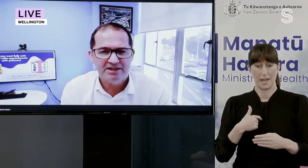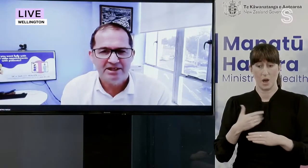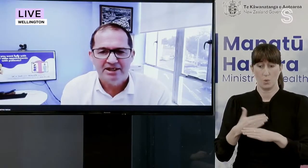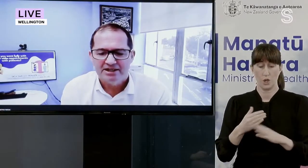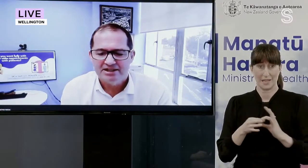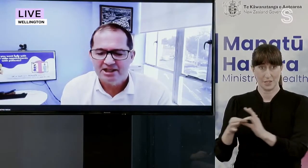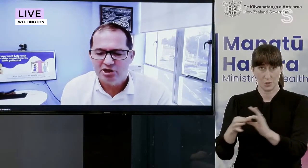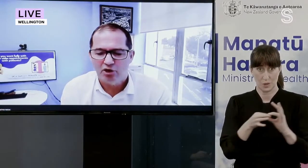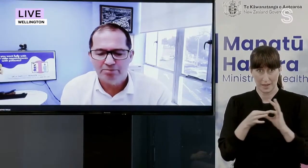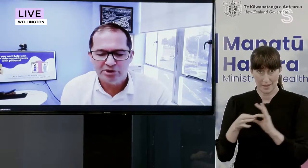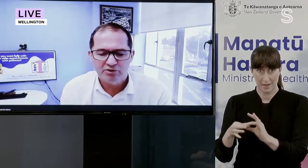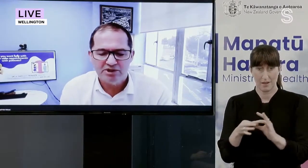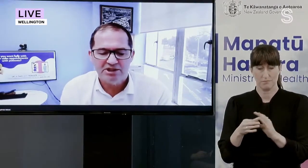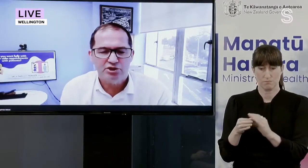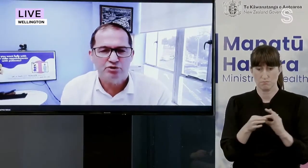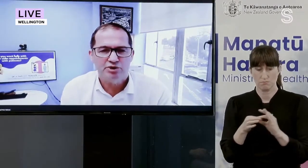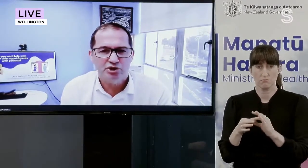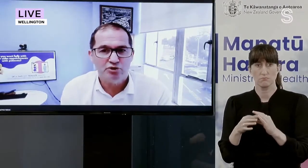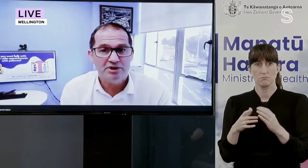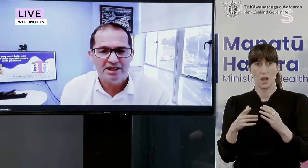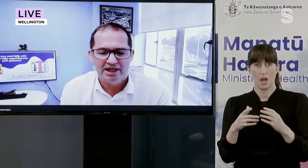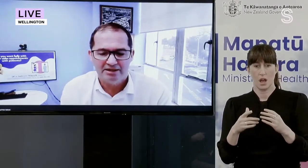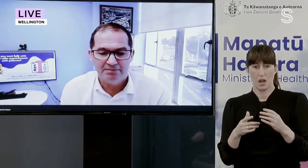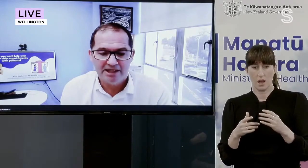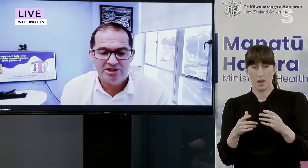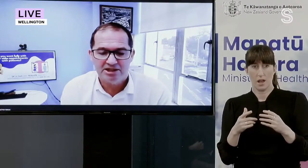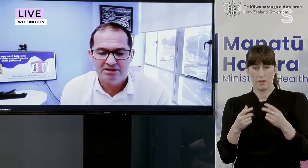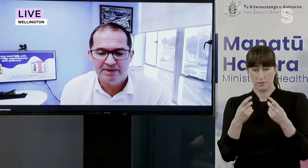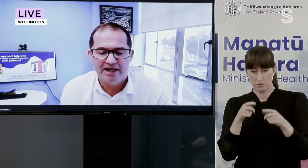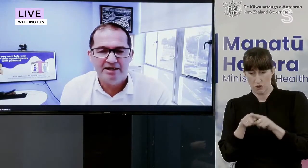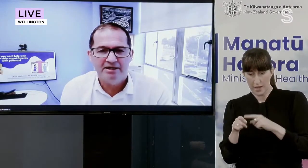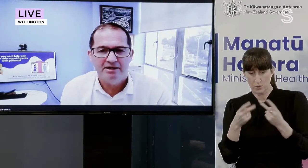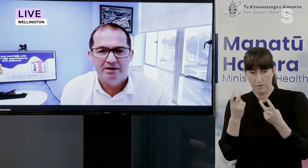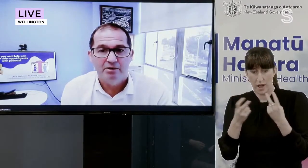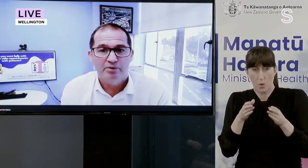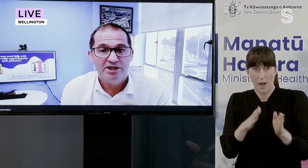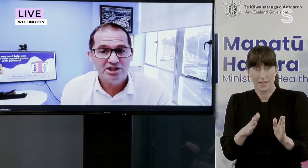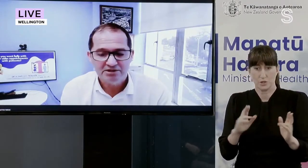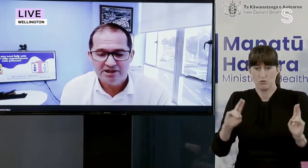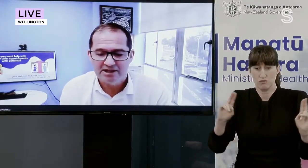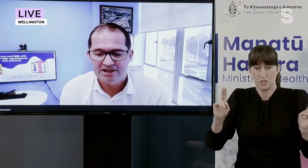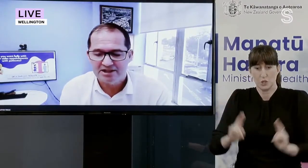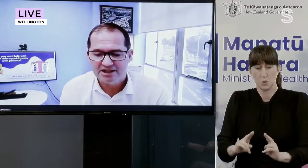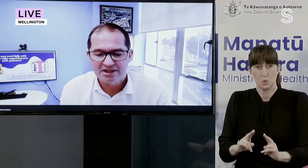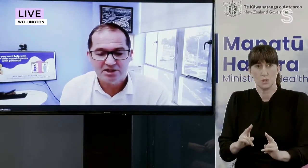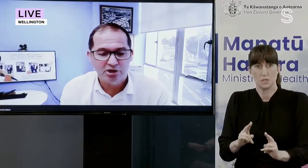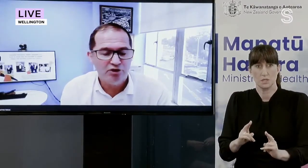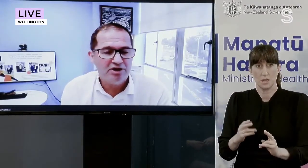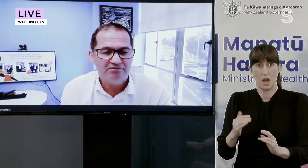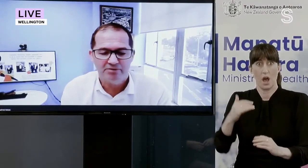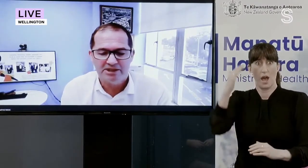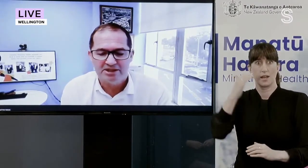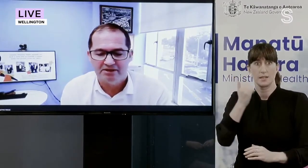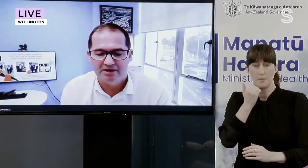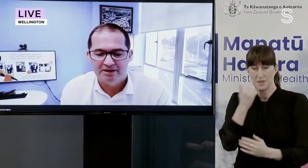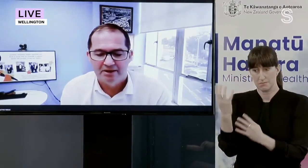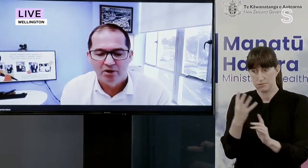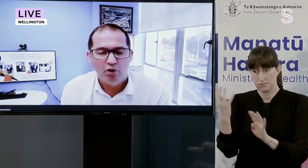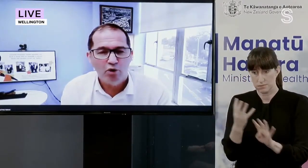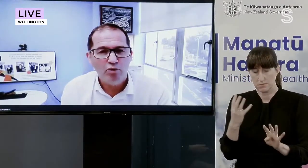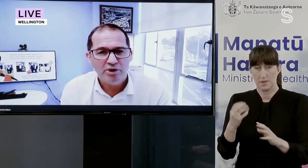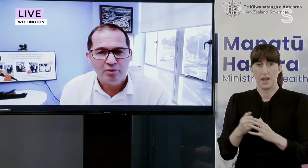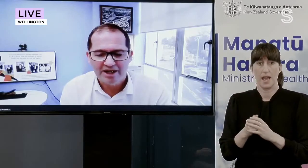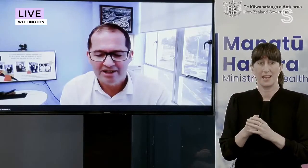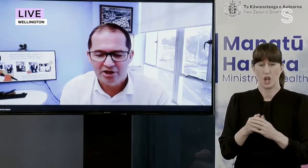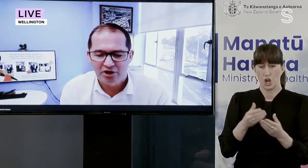activity, seeking opportunities to reduce and manage the demand. We are sharing our successes and learning from each other,